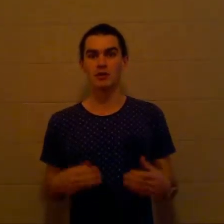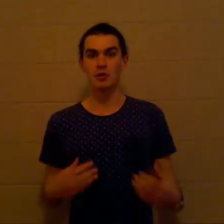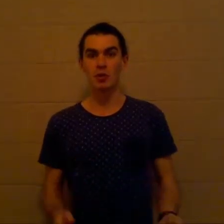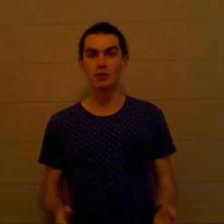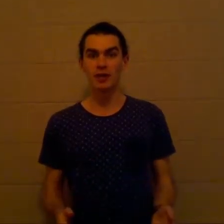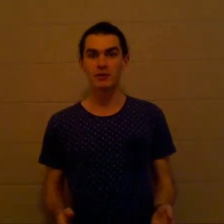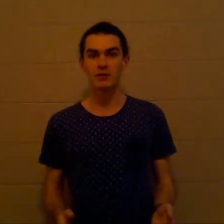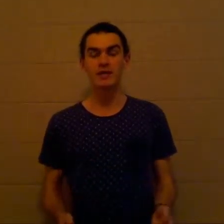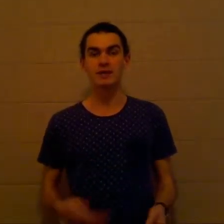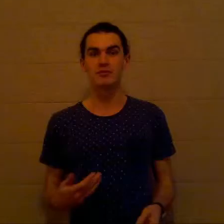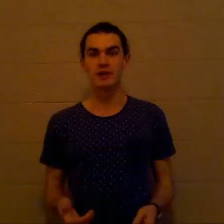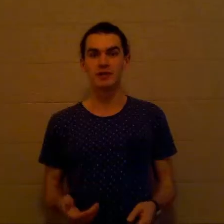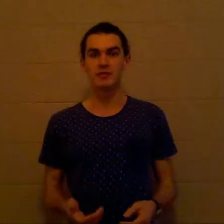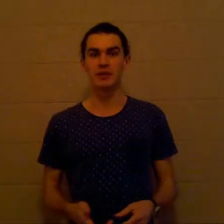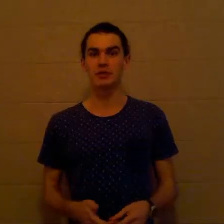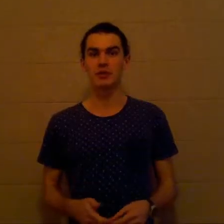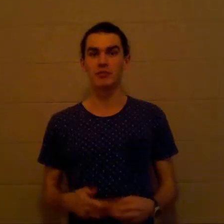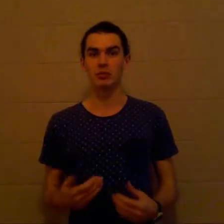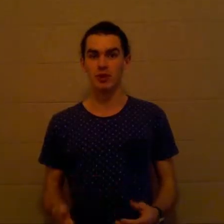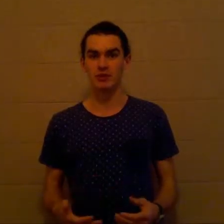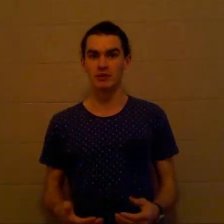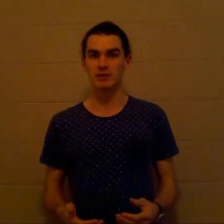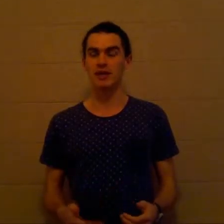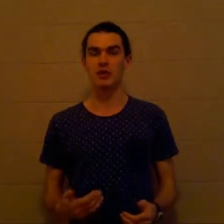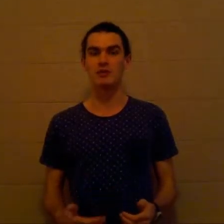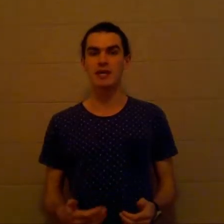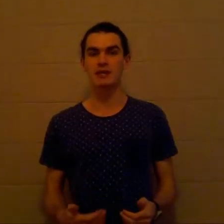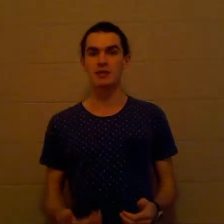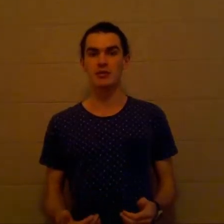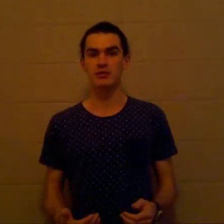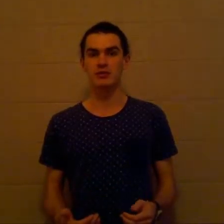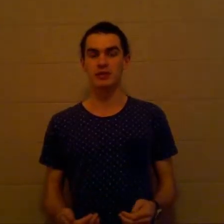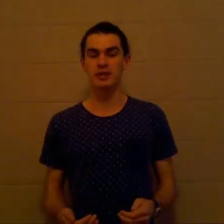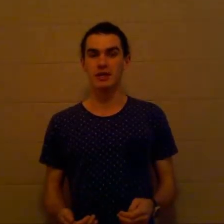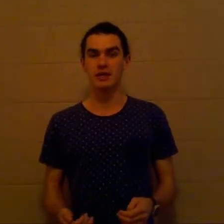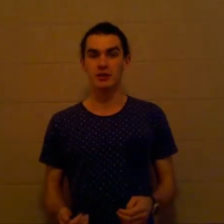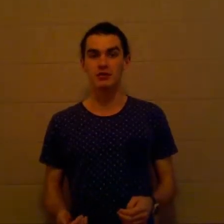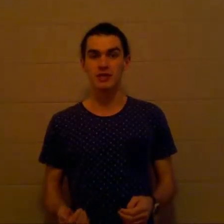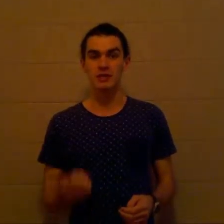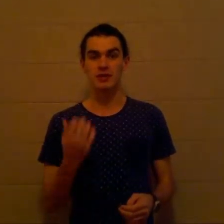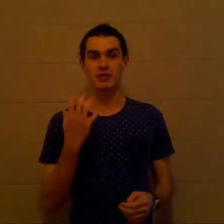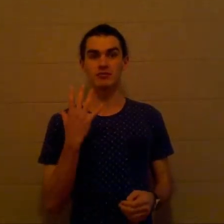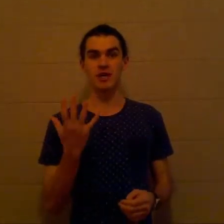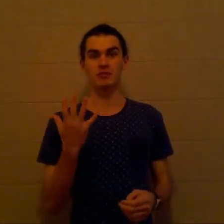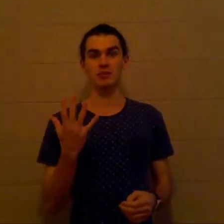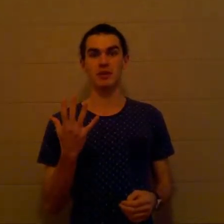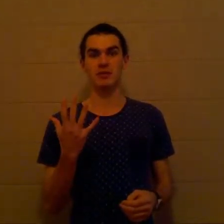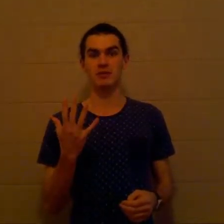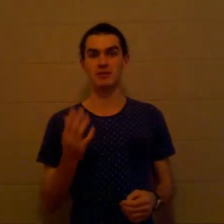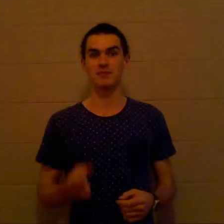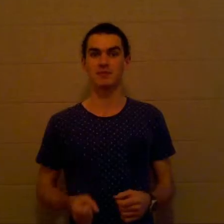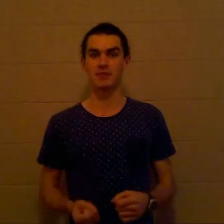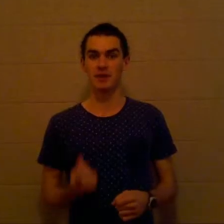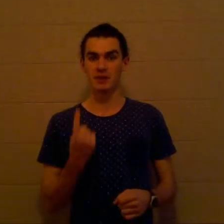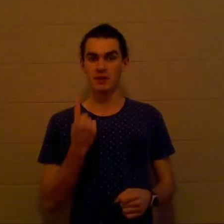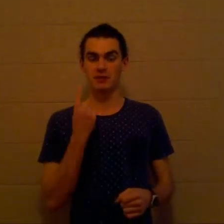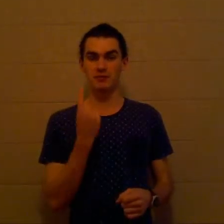So all languages are defined by a group of parameters, and Auslan is no different. In Auslan, there are 5 parameters. The first